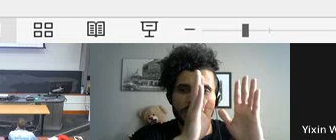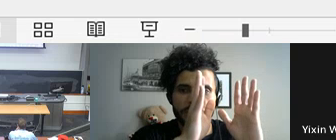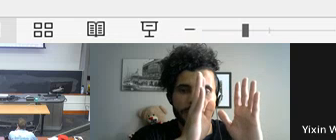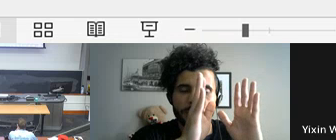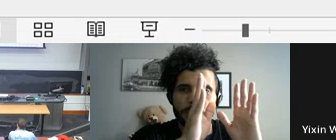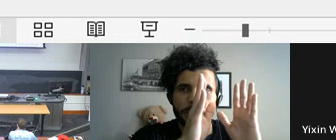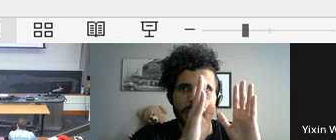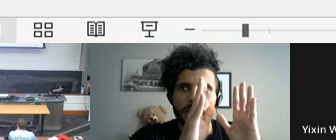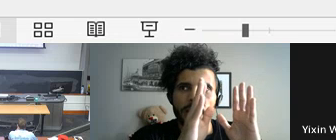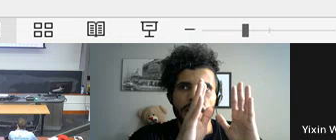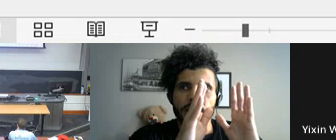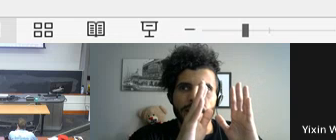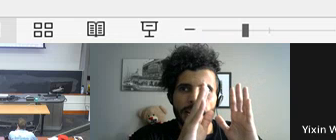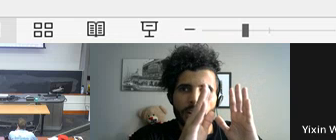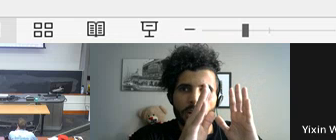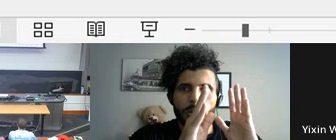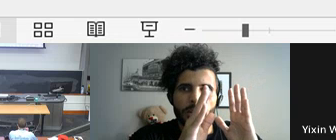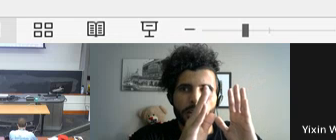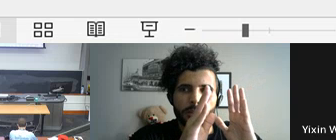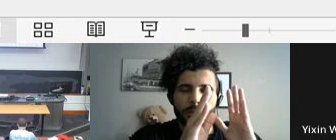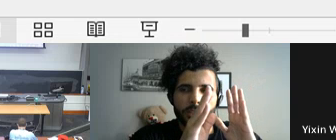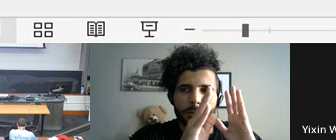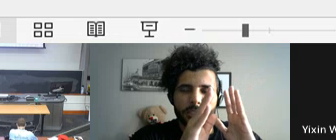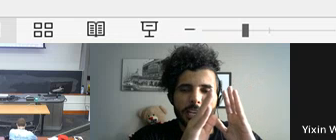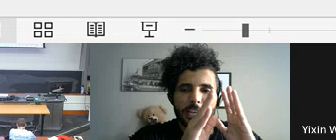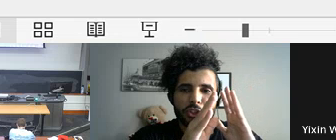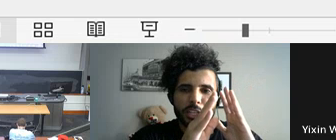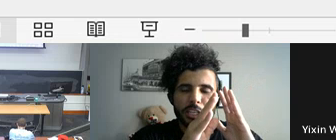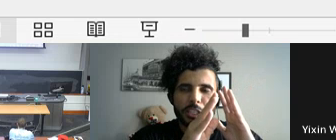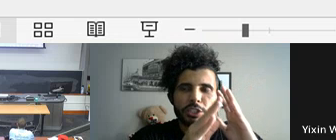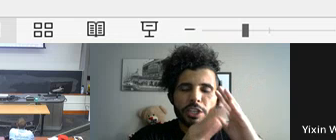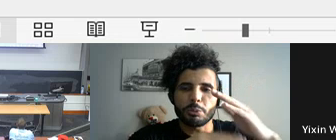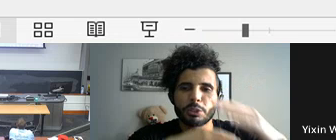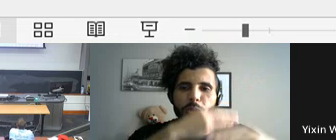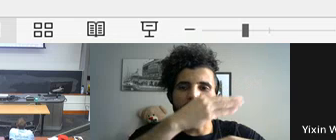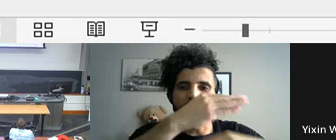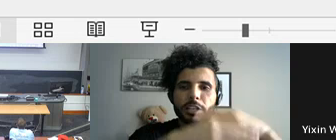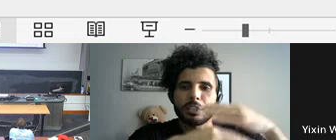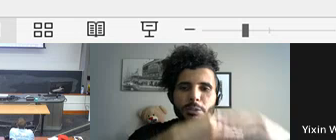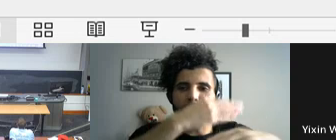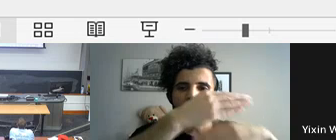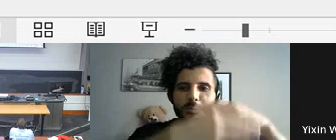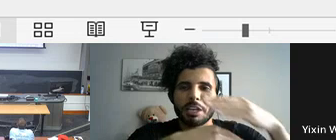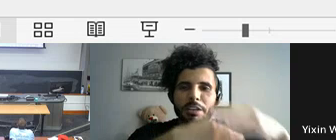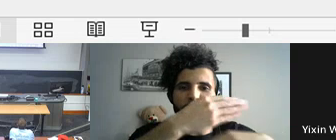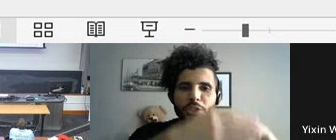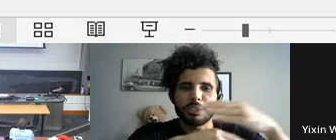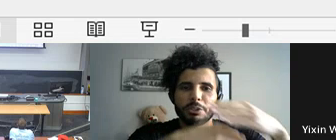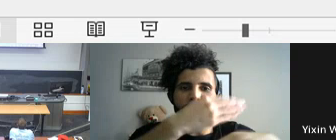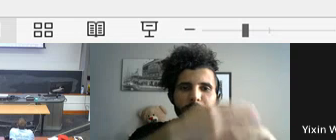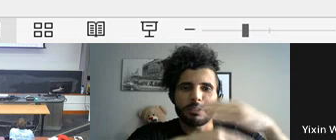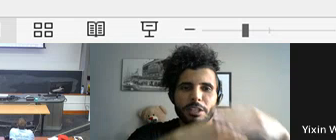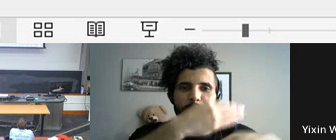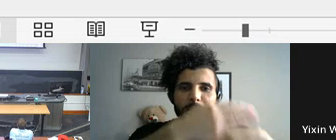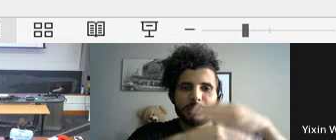crops. Now, the vocabulary has changed and we use this because we have machinery, we have the combine,